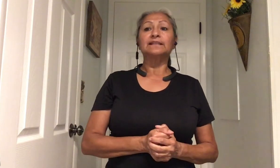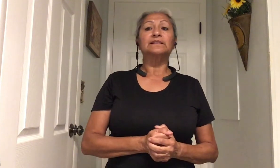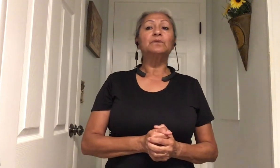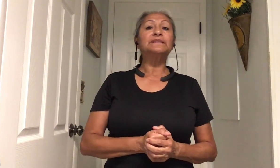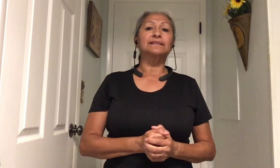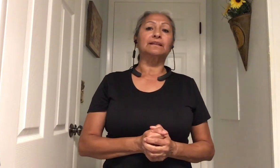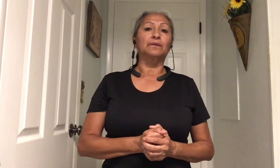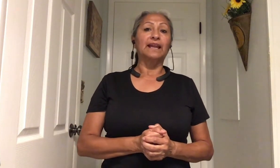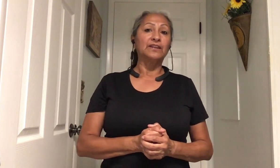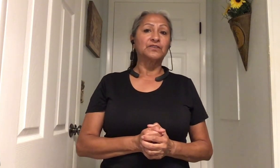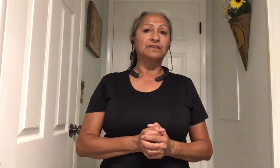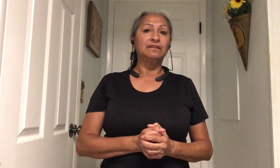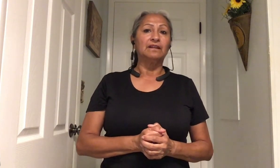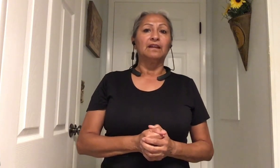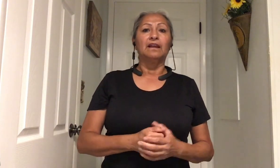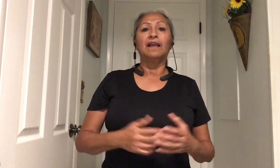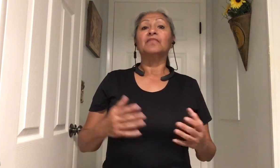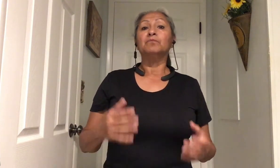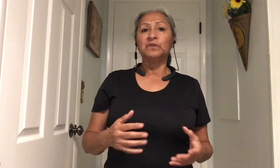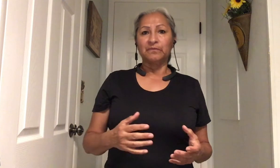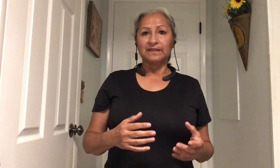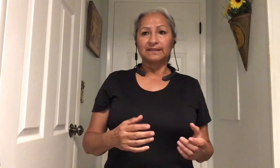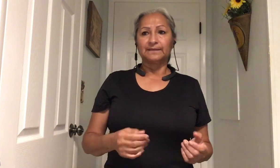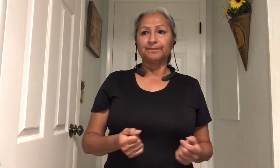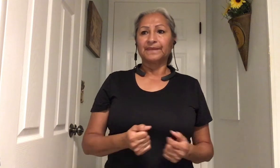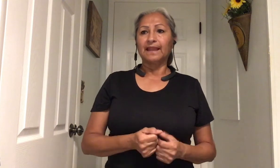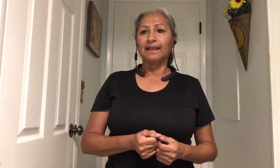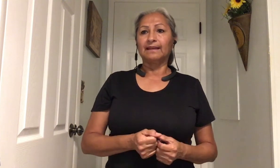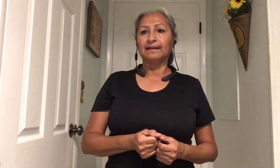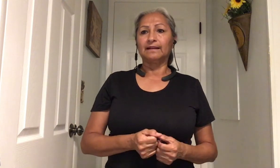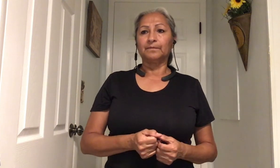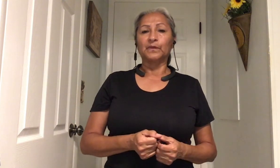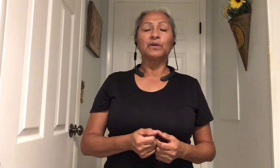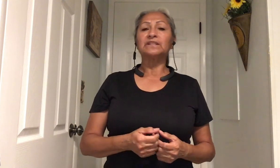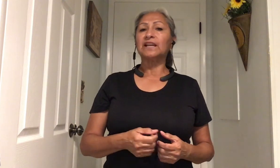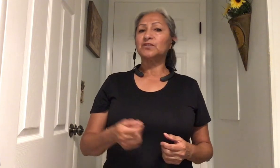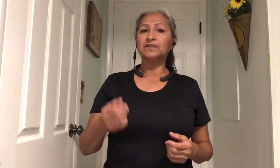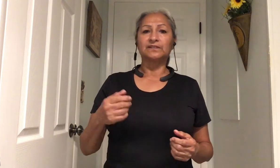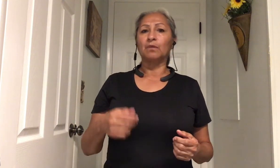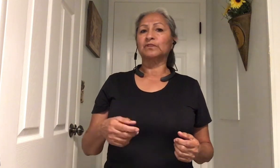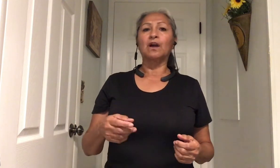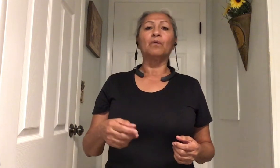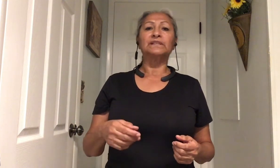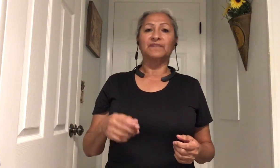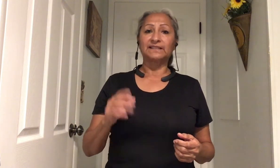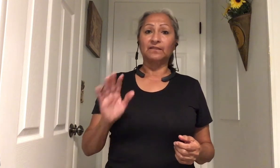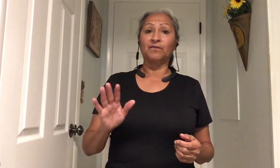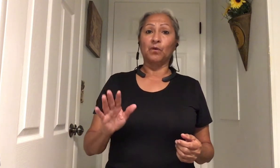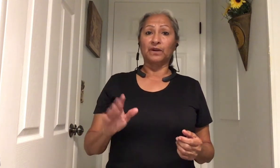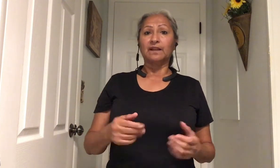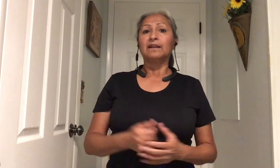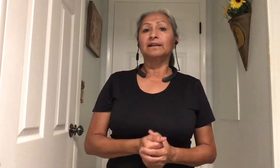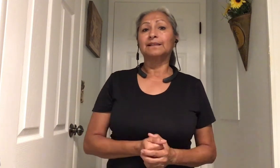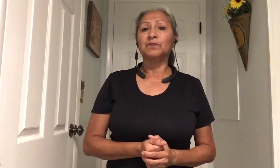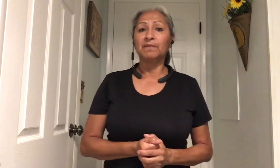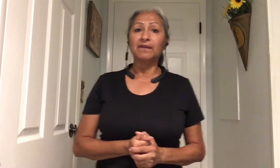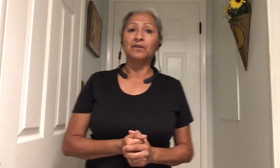is the location and the movement. And orientation is almost always facing forward, except you may have noticed when we